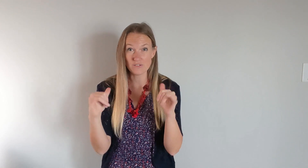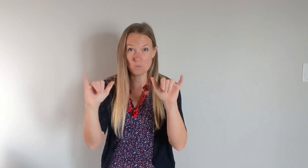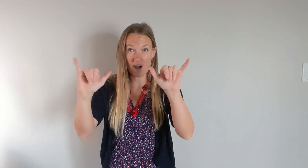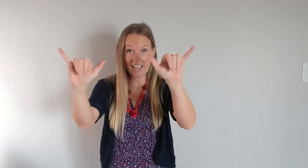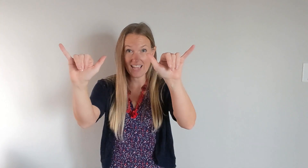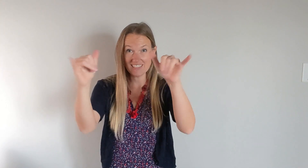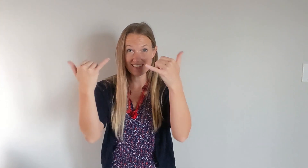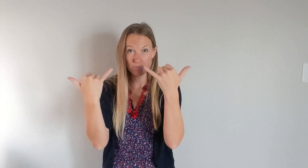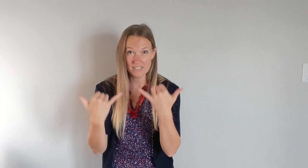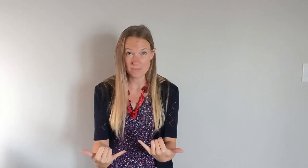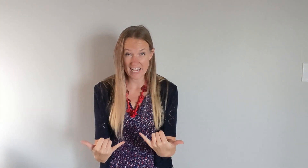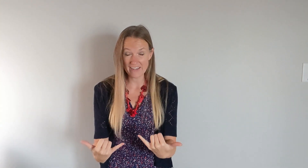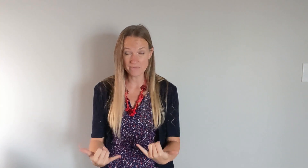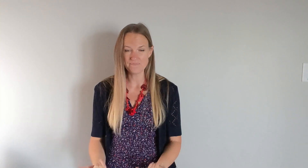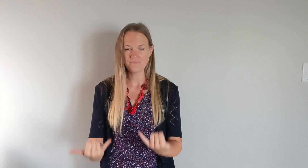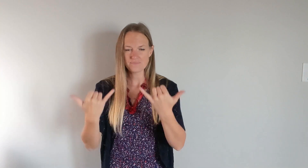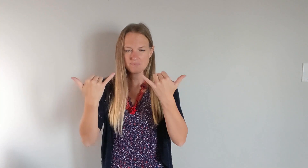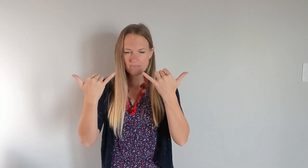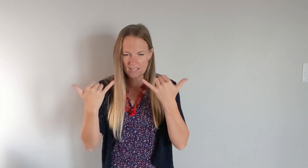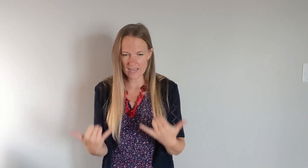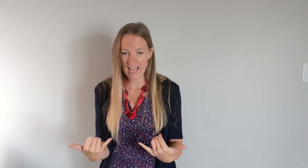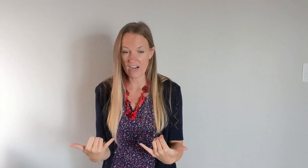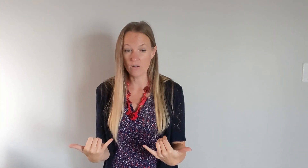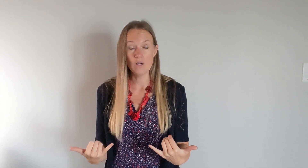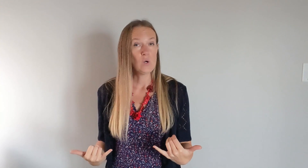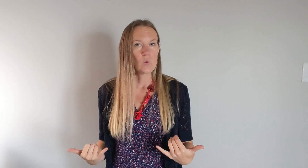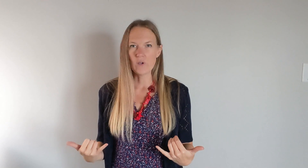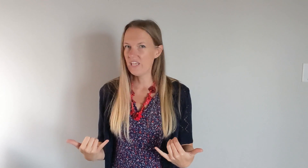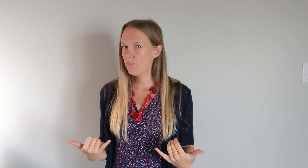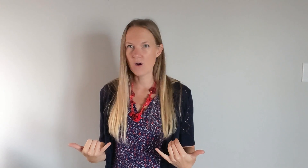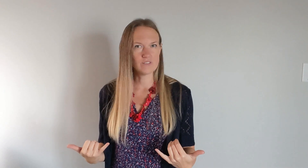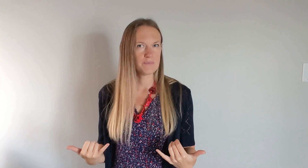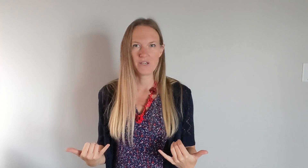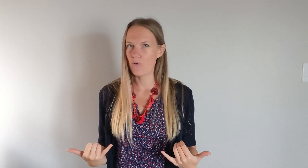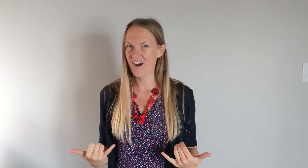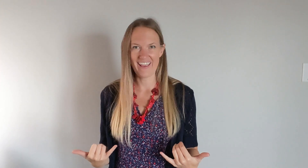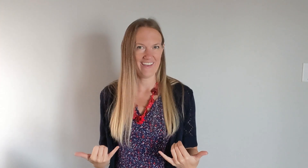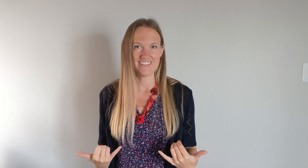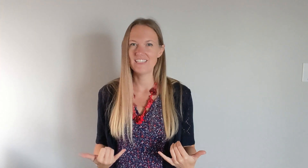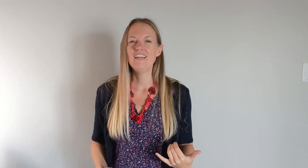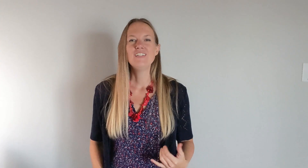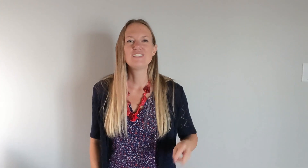those Y hands, bringing them down. Now, we won't be quiet.